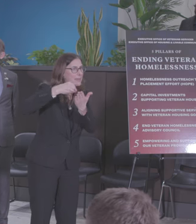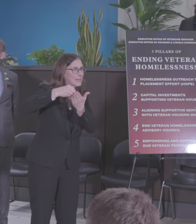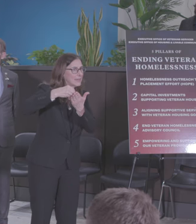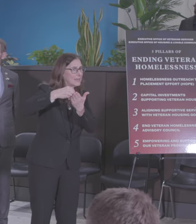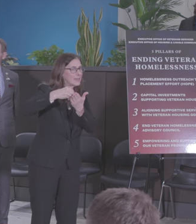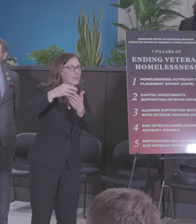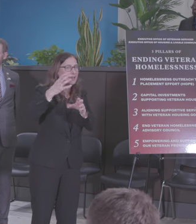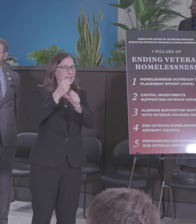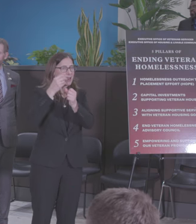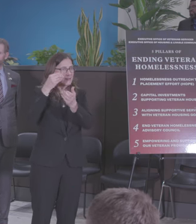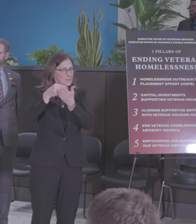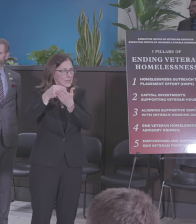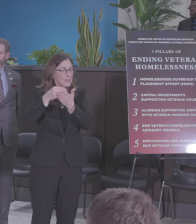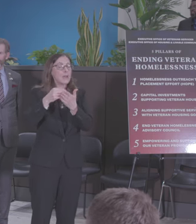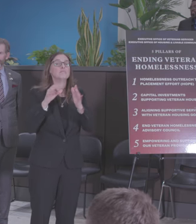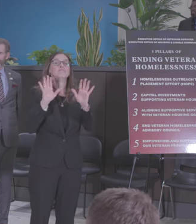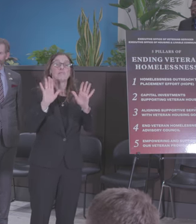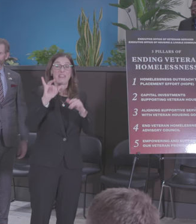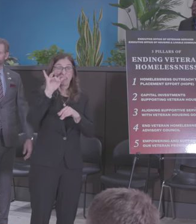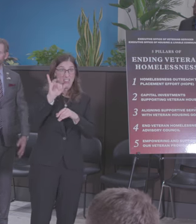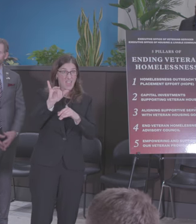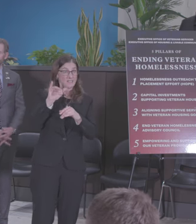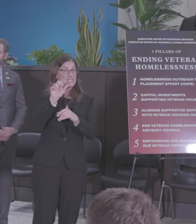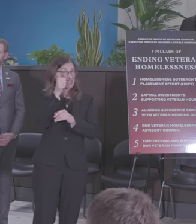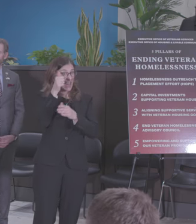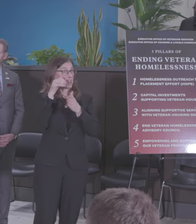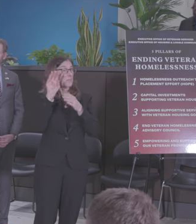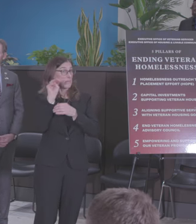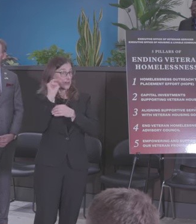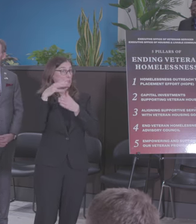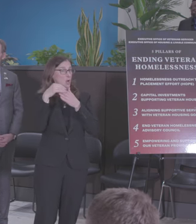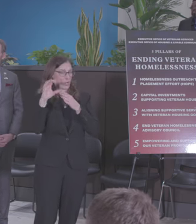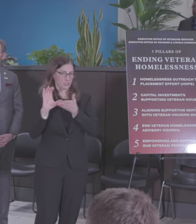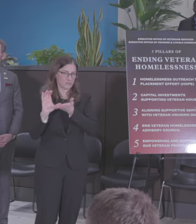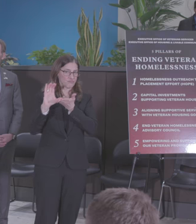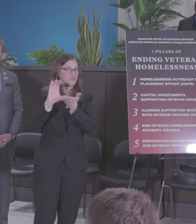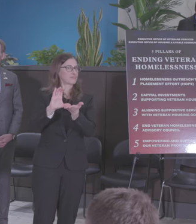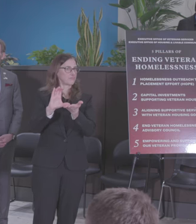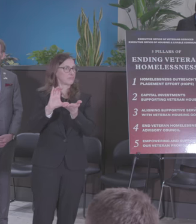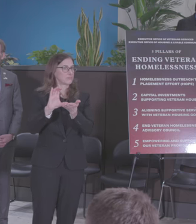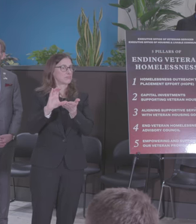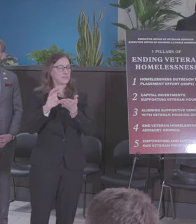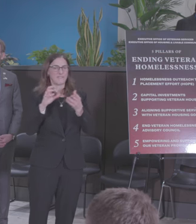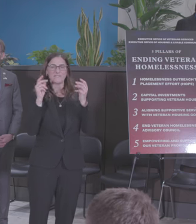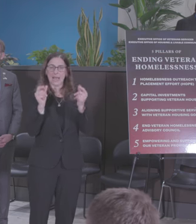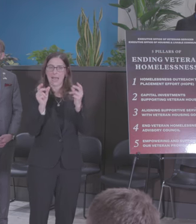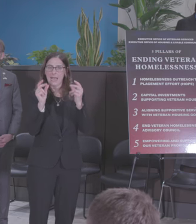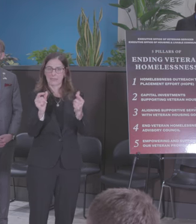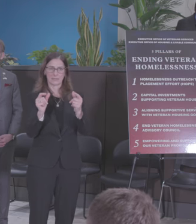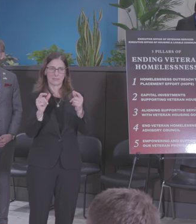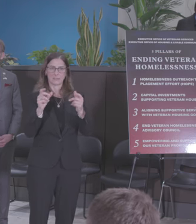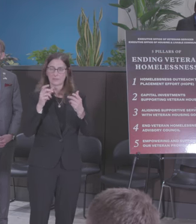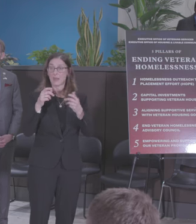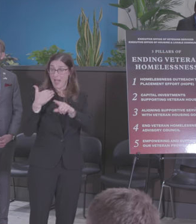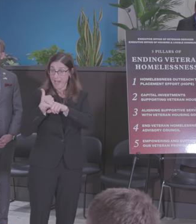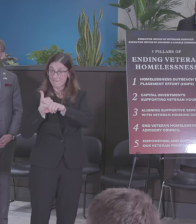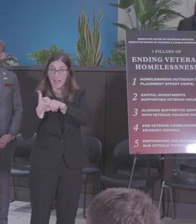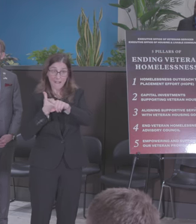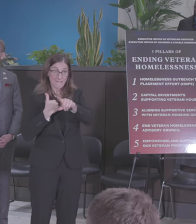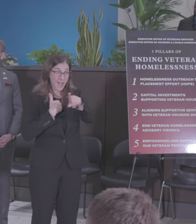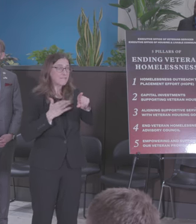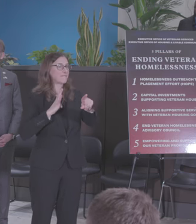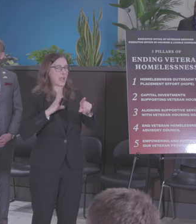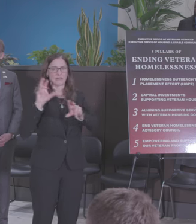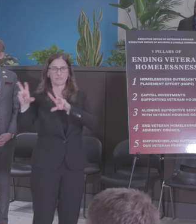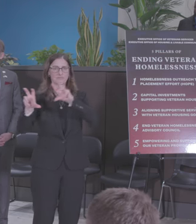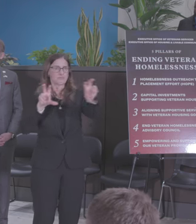putting at least $10 million into this capital investment was the right thing to do to really expedite some of that creative thinking that is happening in the cities